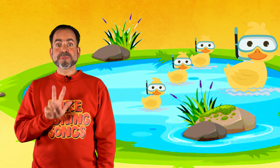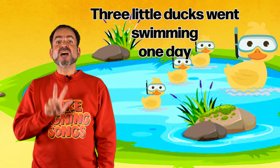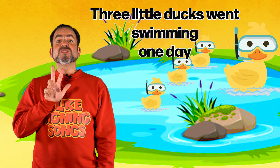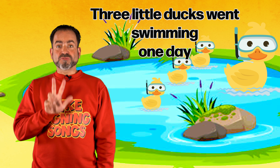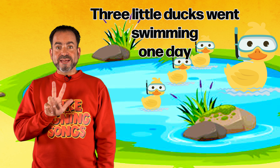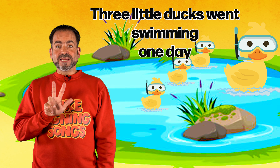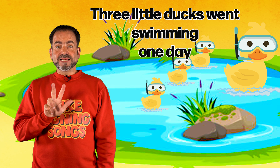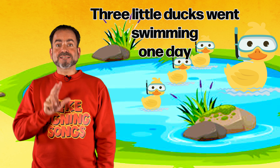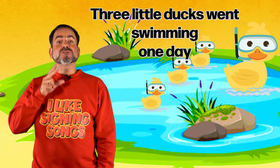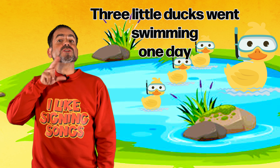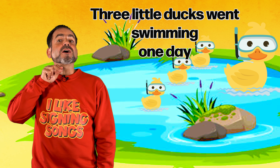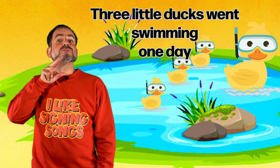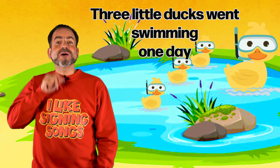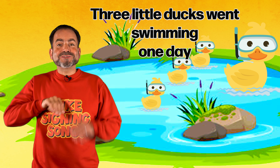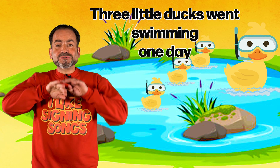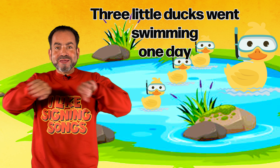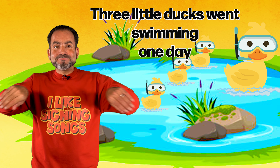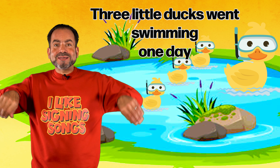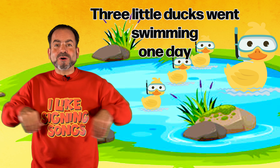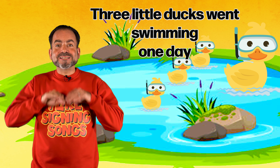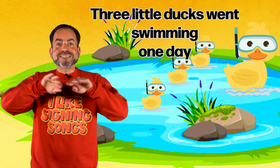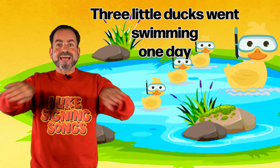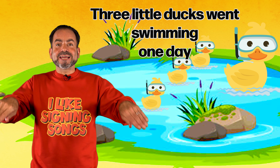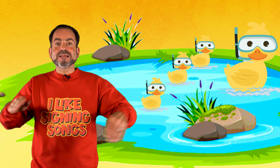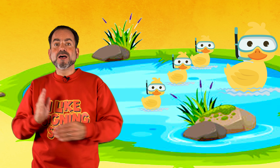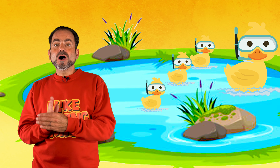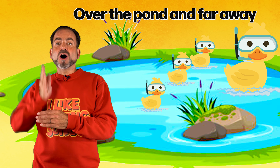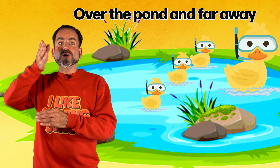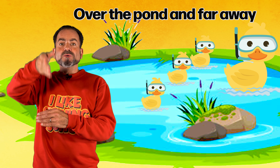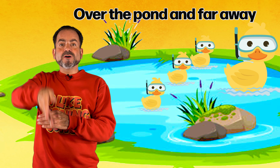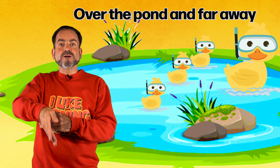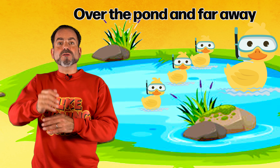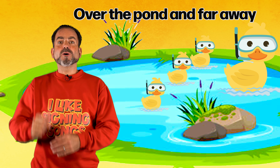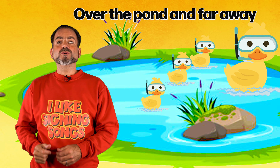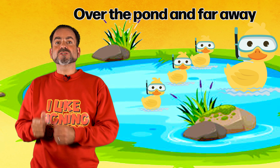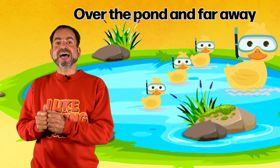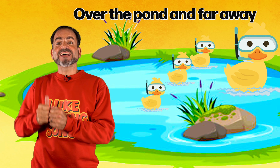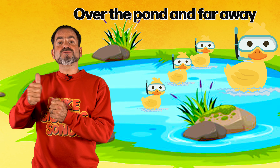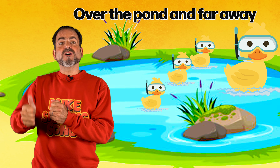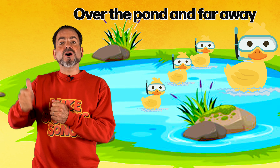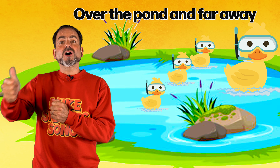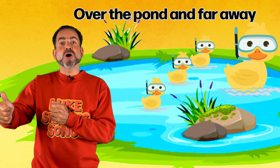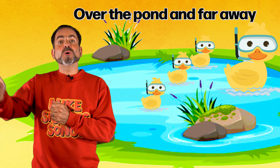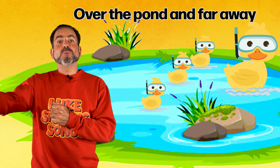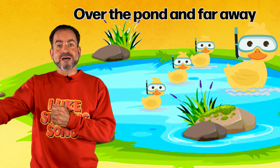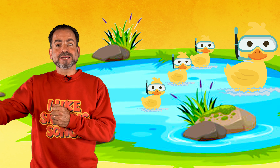Three little ducks went swimming one day, over the pond and far away.